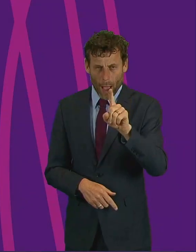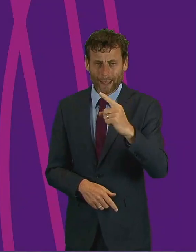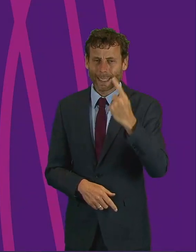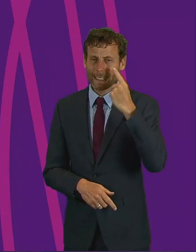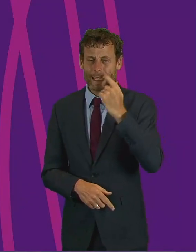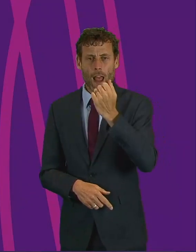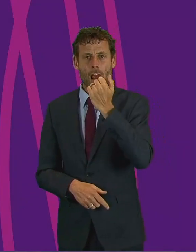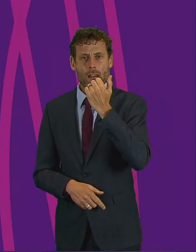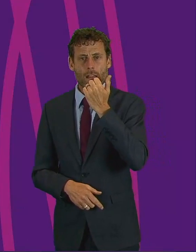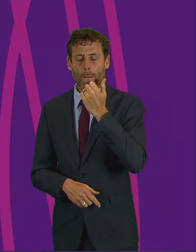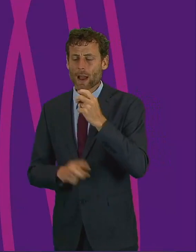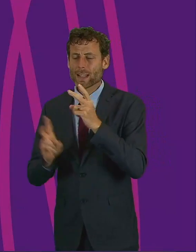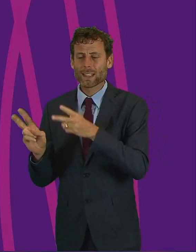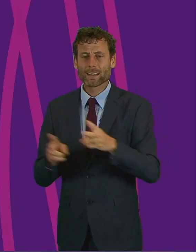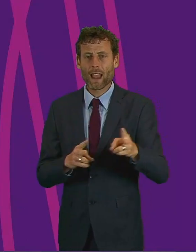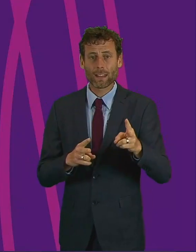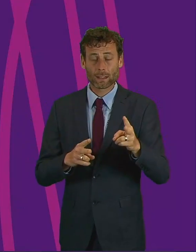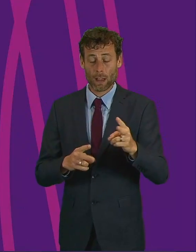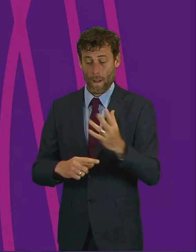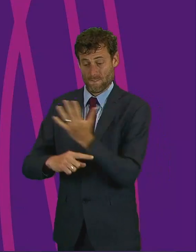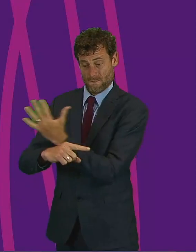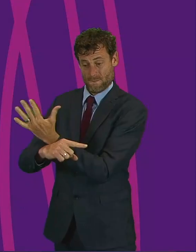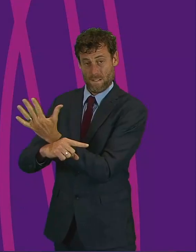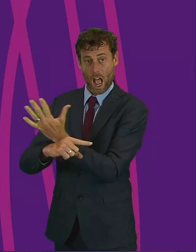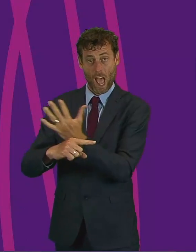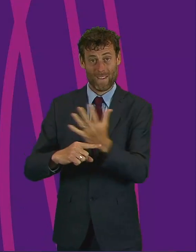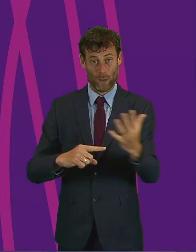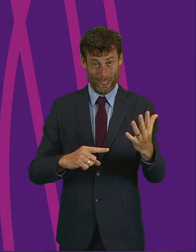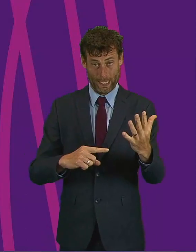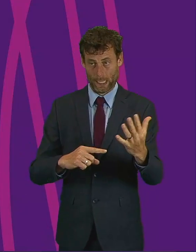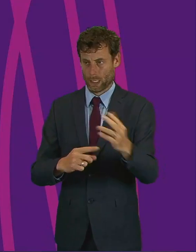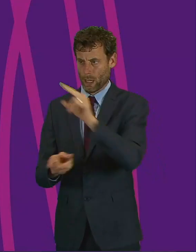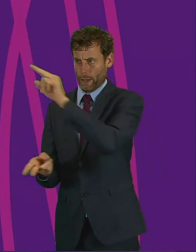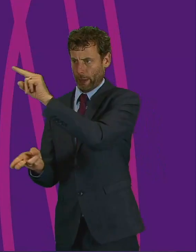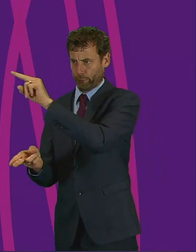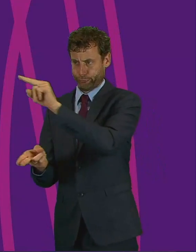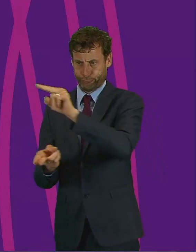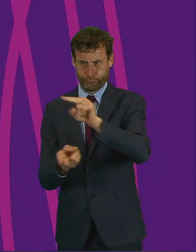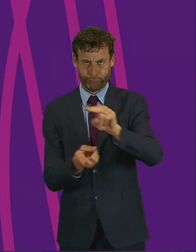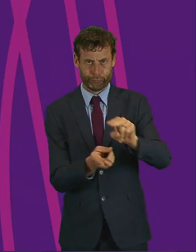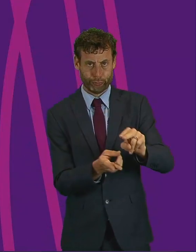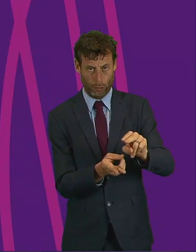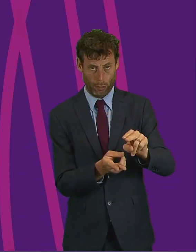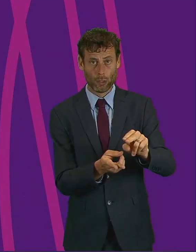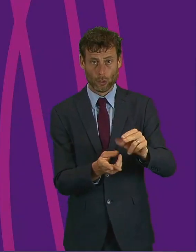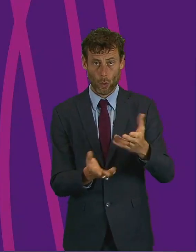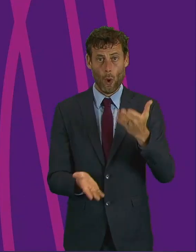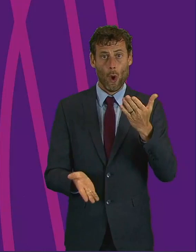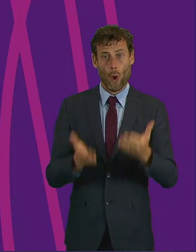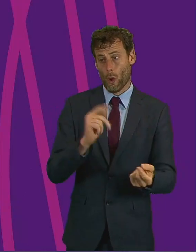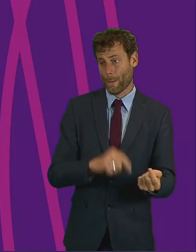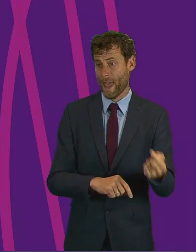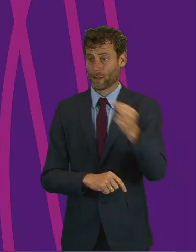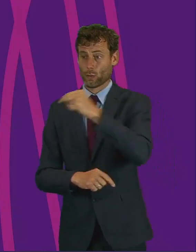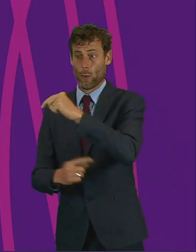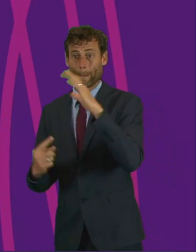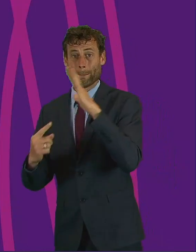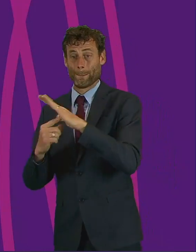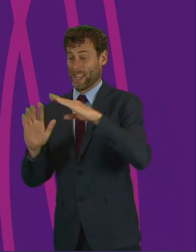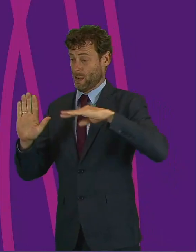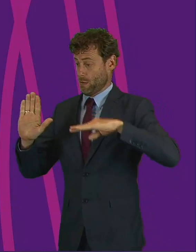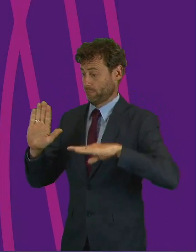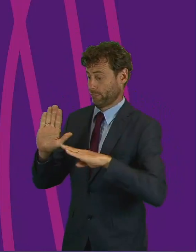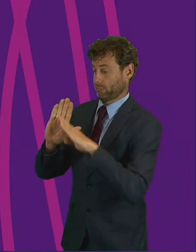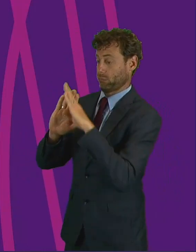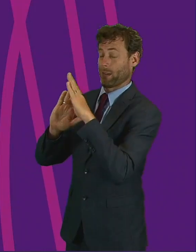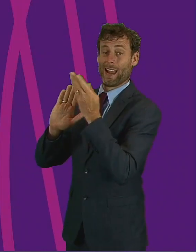deaths has now fallen for 5 weeks in a row. They are now at 1/5 of their peak level. Excess deaths are less than 1/8 of